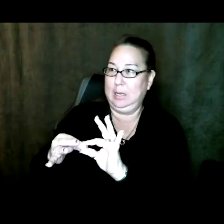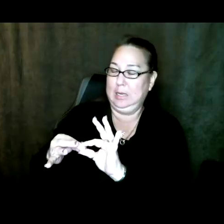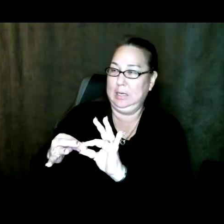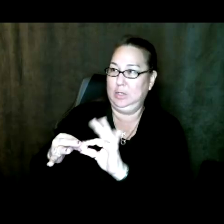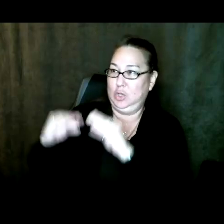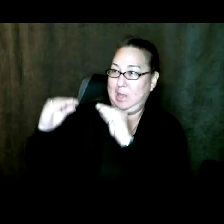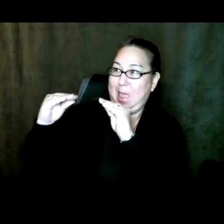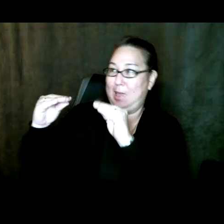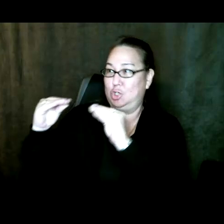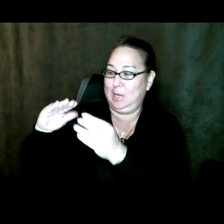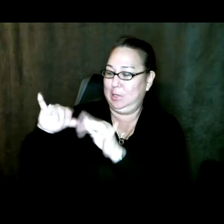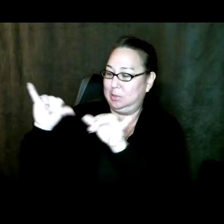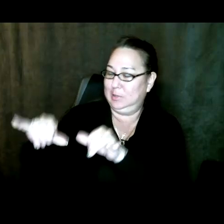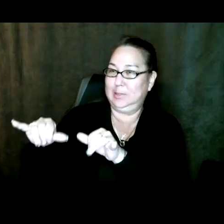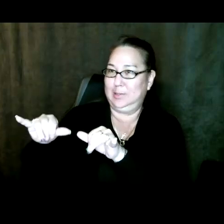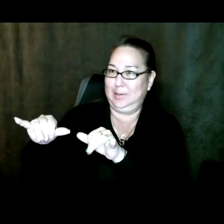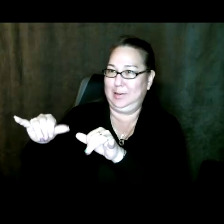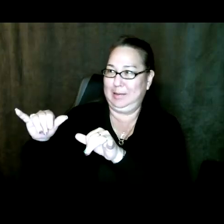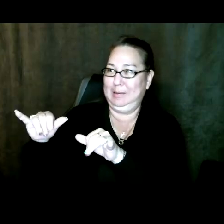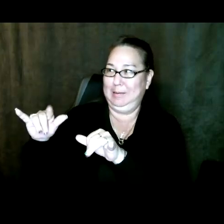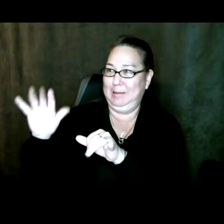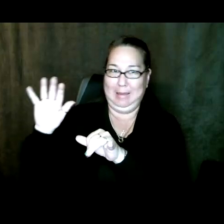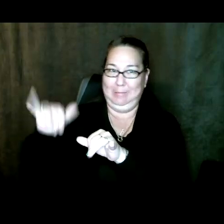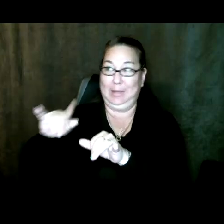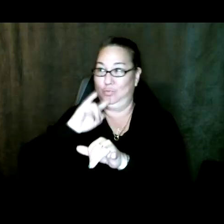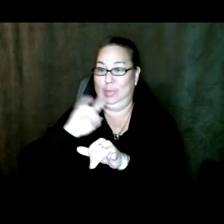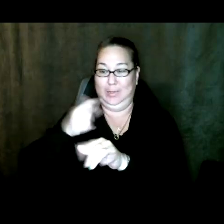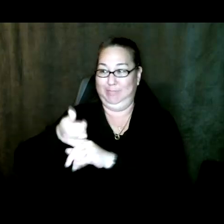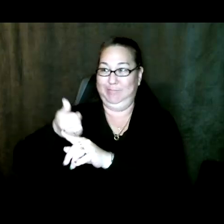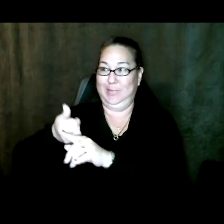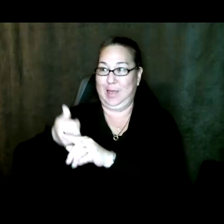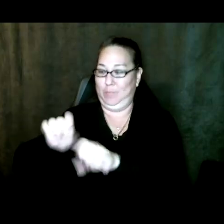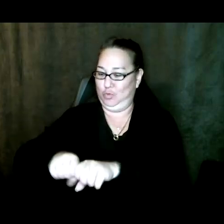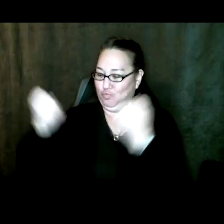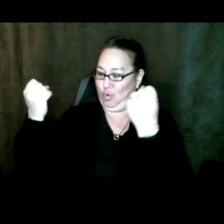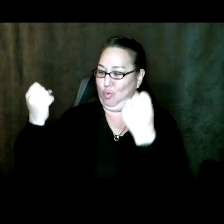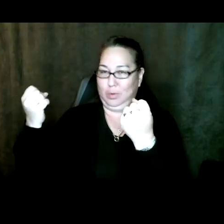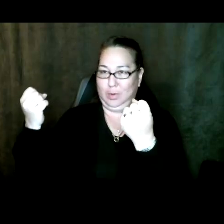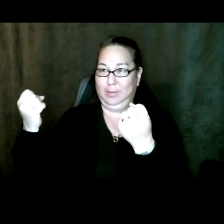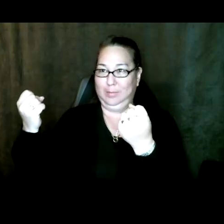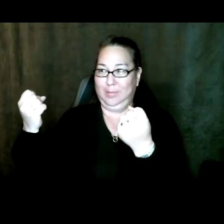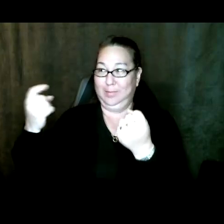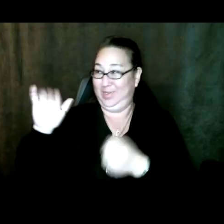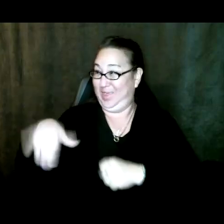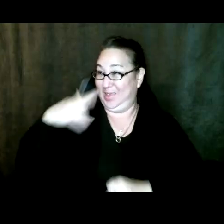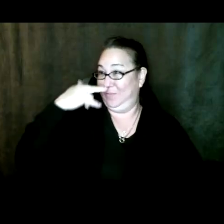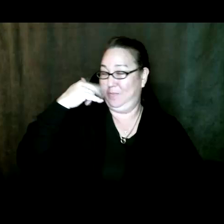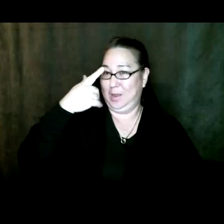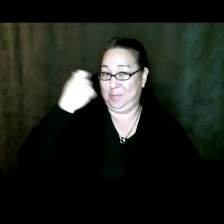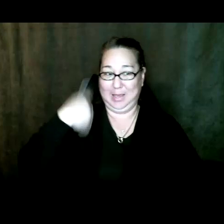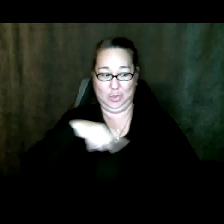being broken. And it's just funny to hear that because we're part of that system. So I think